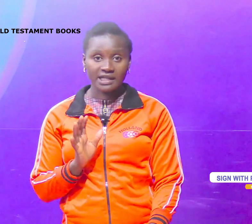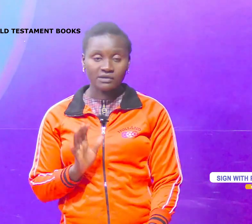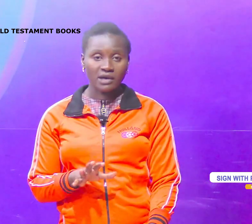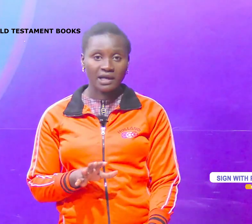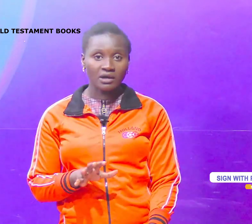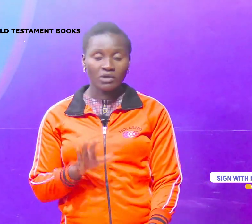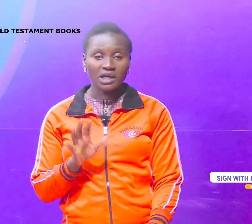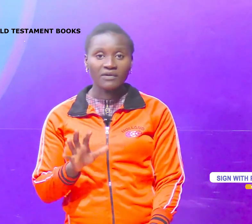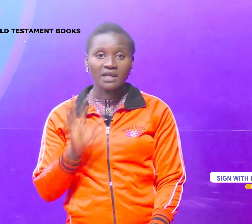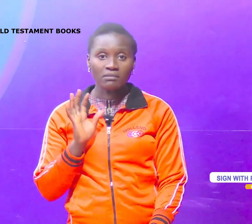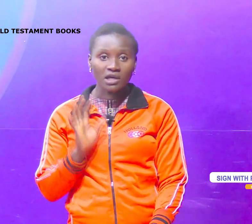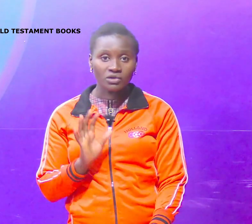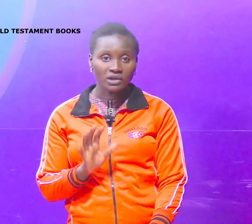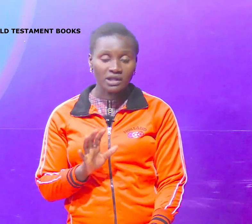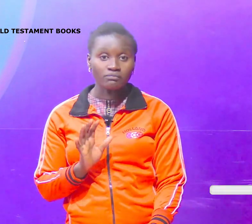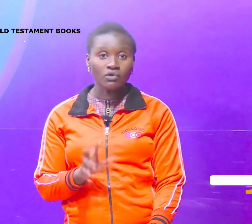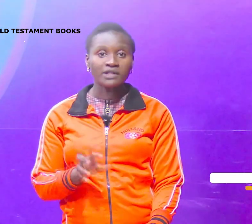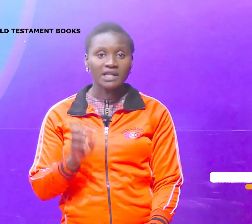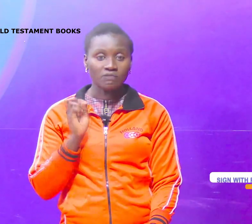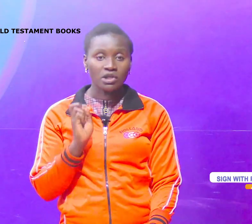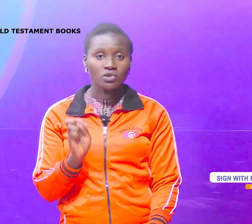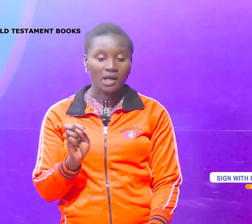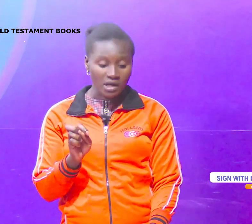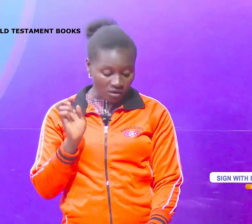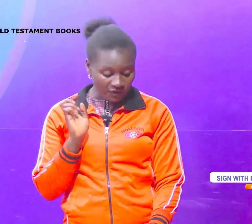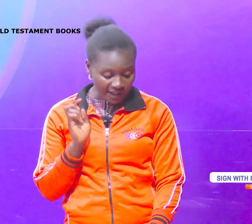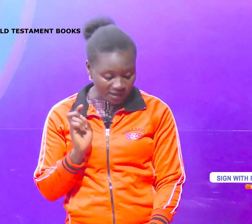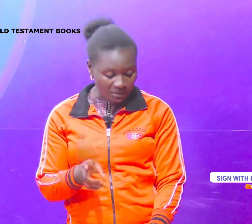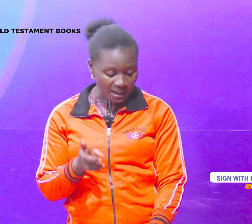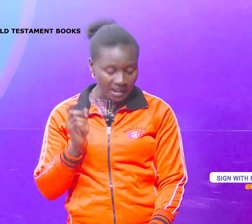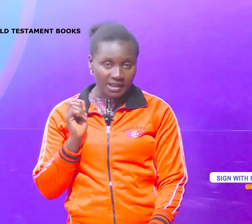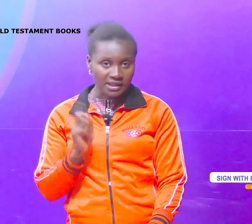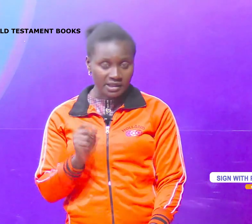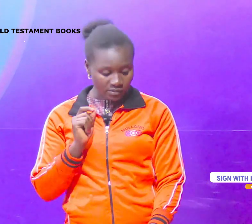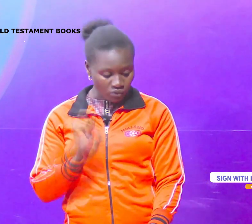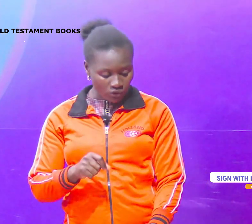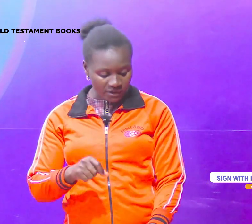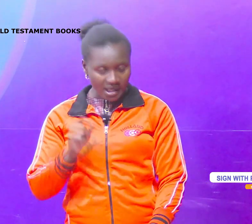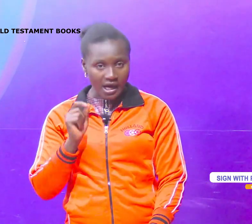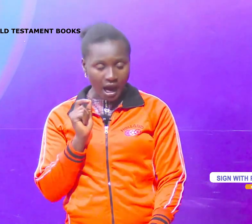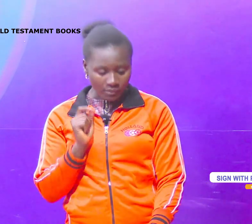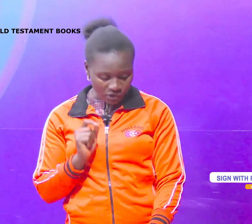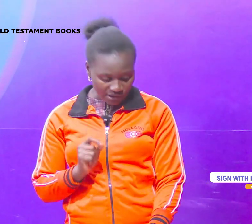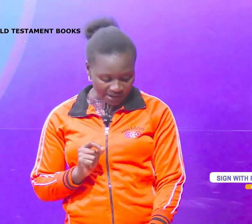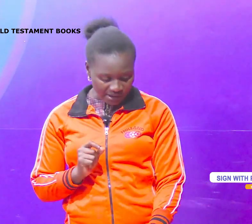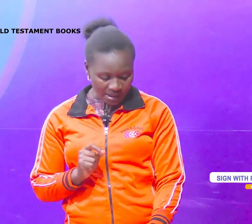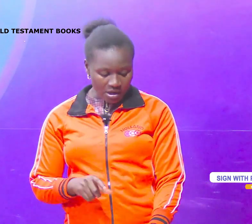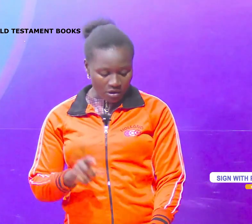spell. Whenever they mention these books, just make sure you finger spell these books. Amos,